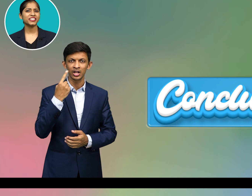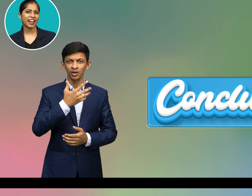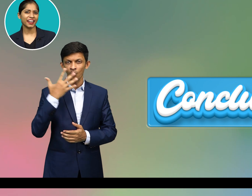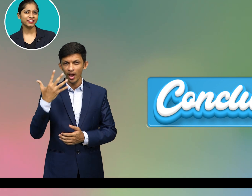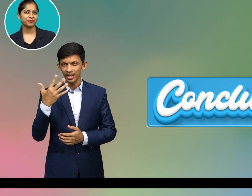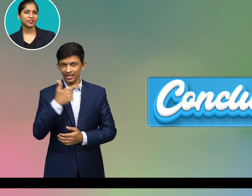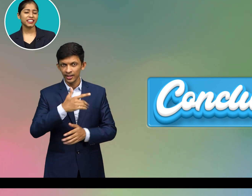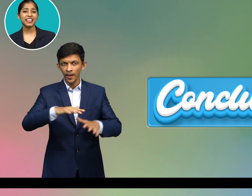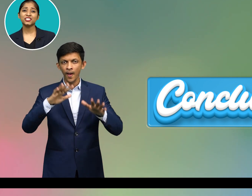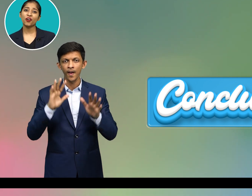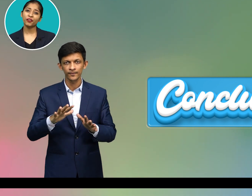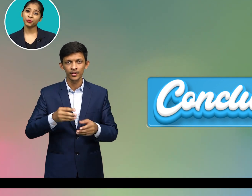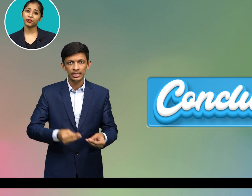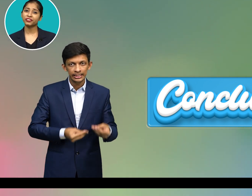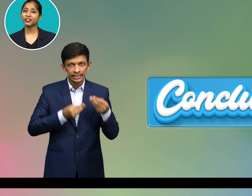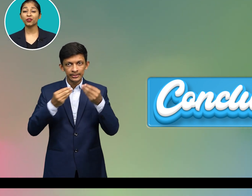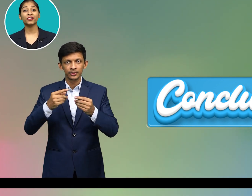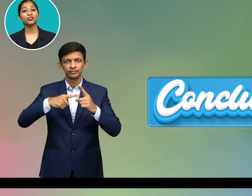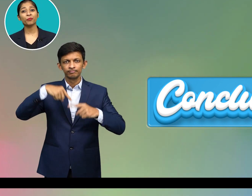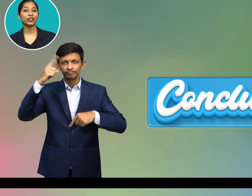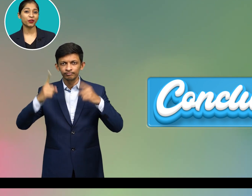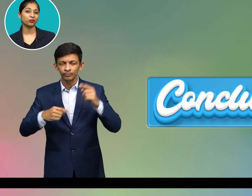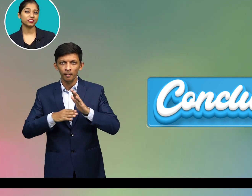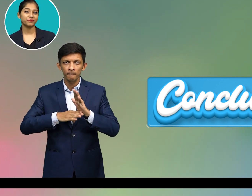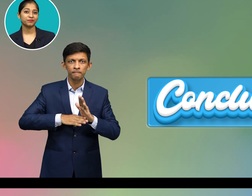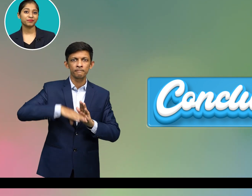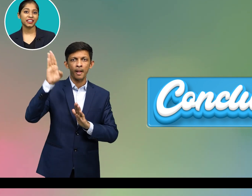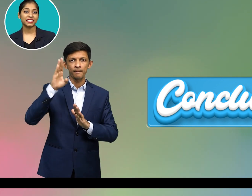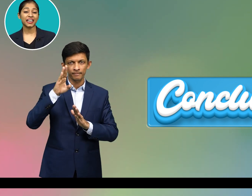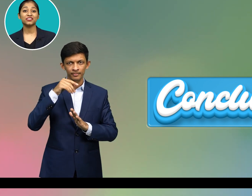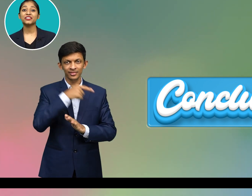On one hand, it has contributed to economic growth,